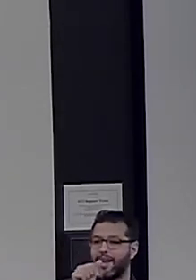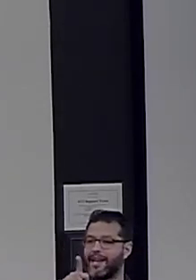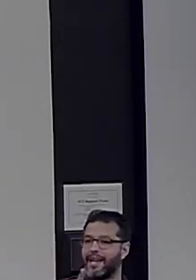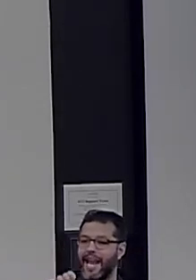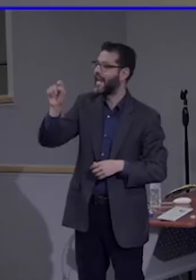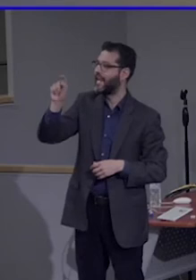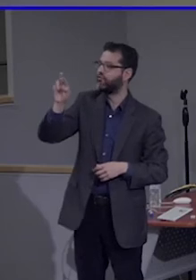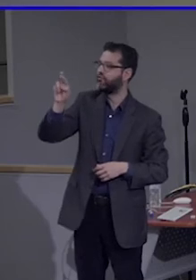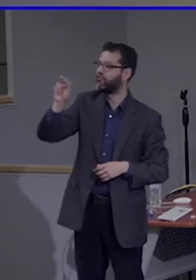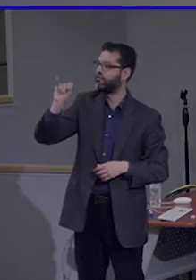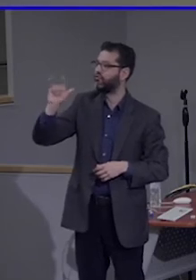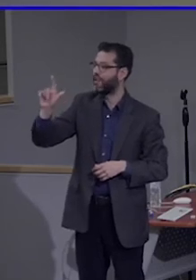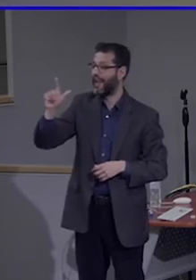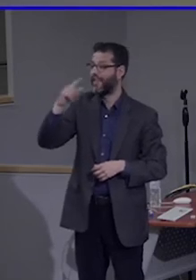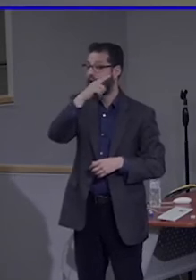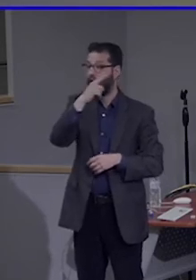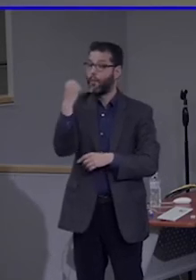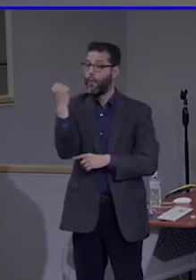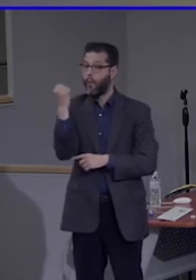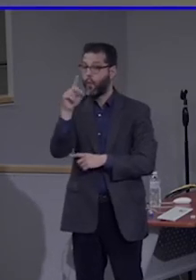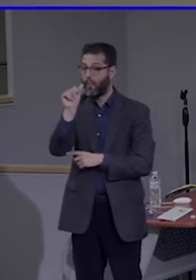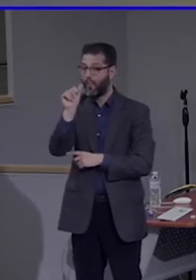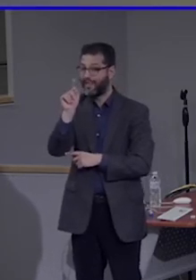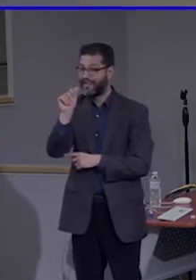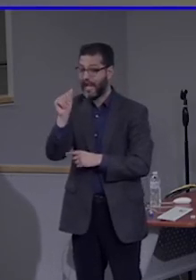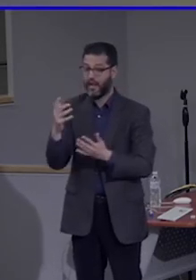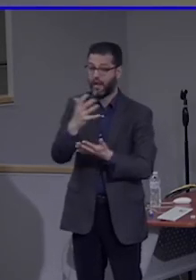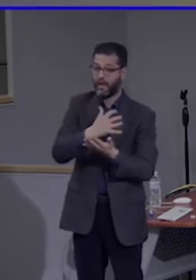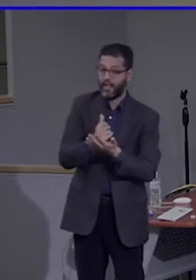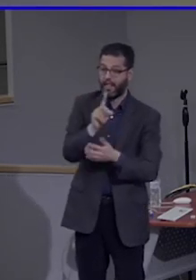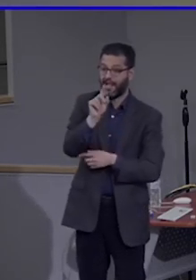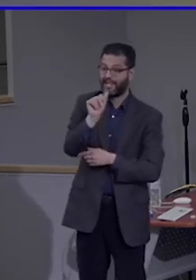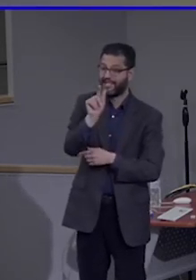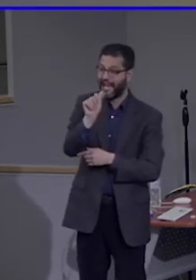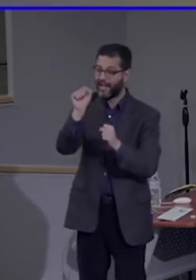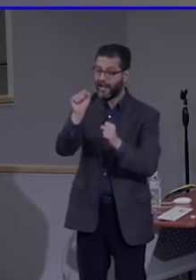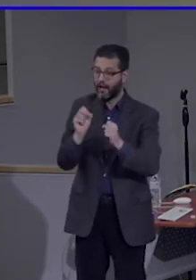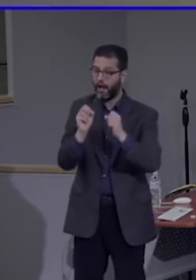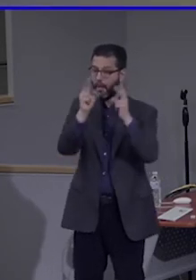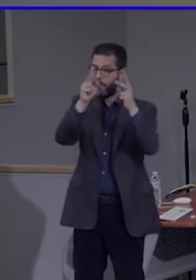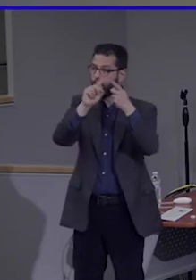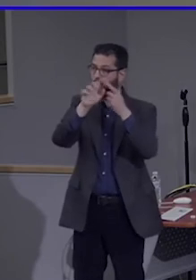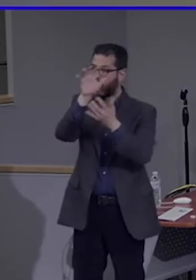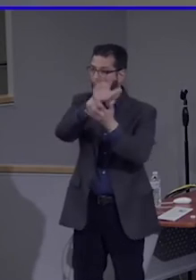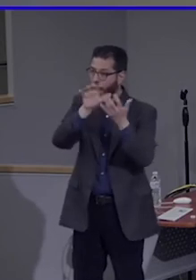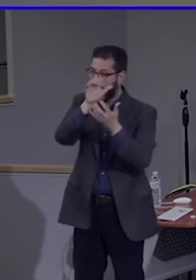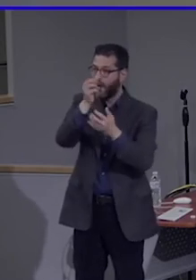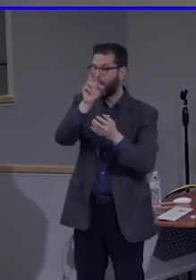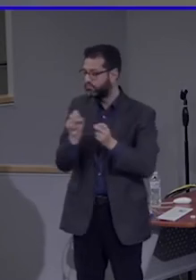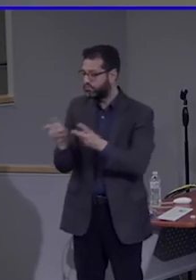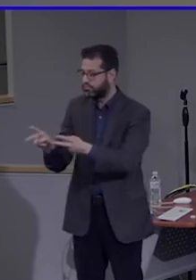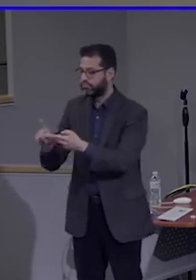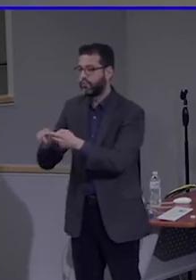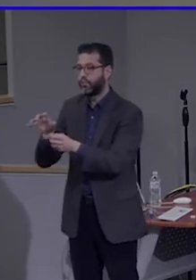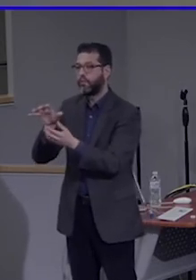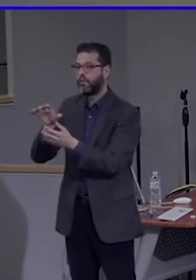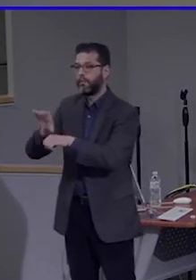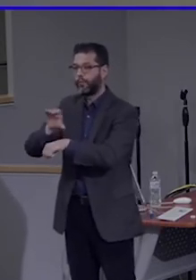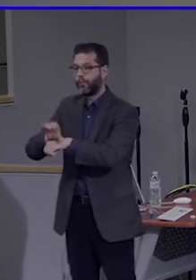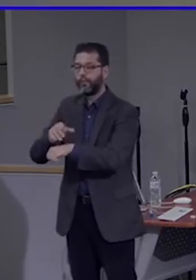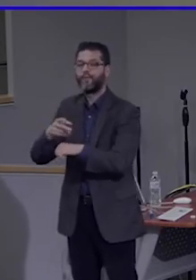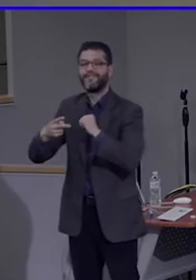it holds the data it can upload it either to the cloud it can upload it to a computer it saves the gaze pattern